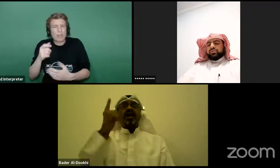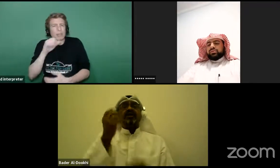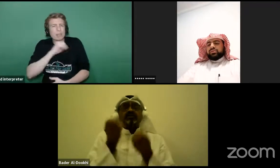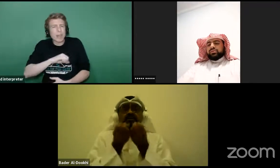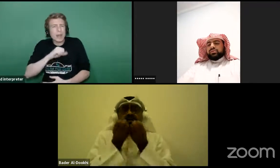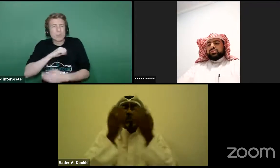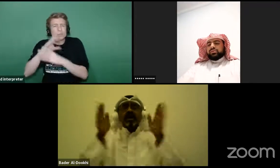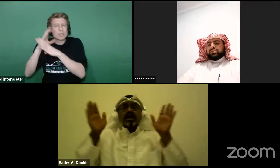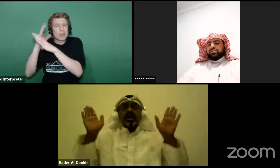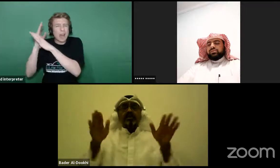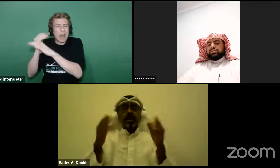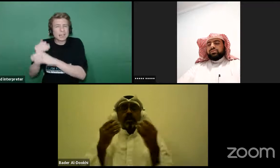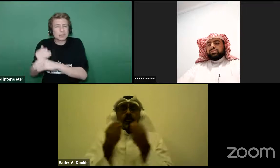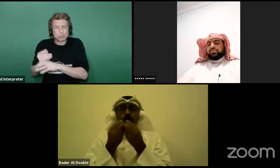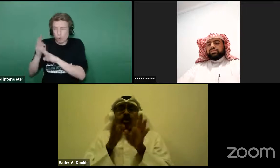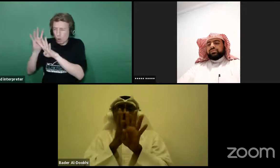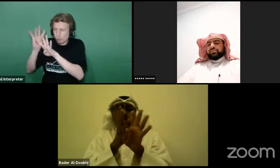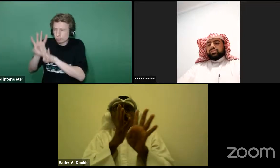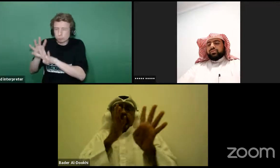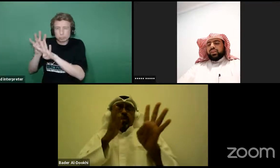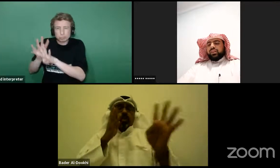other in succession.